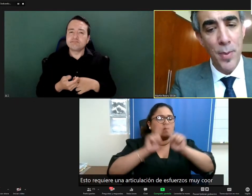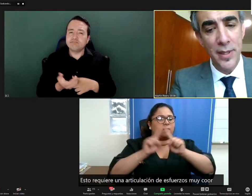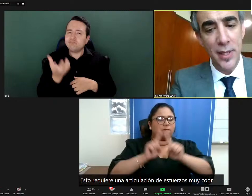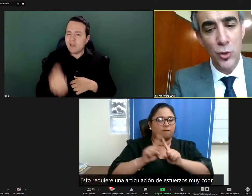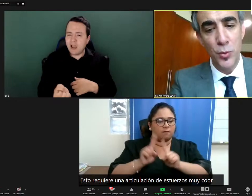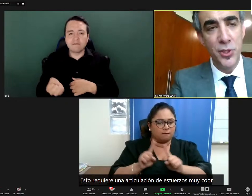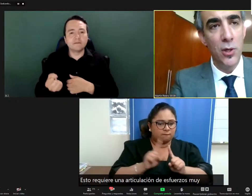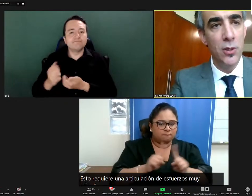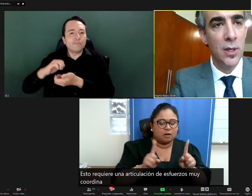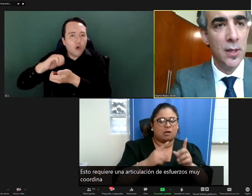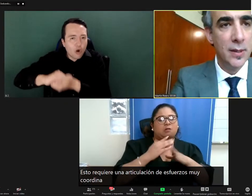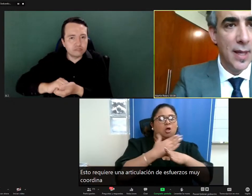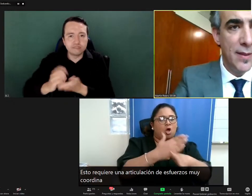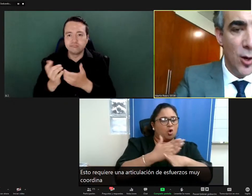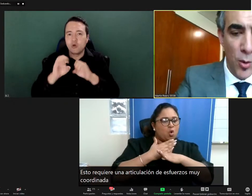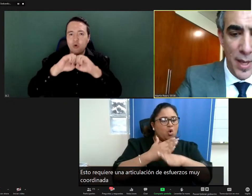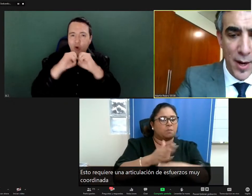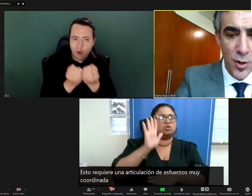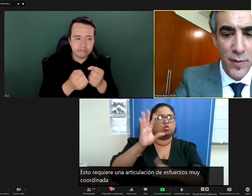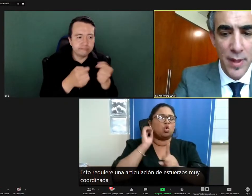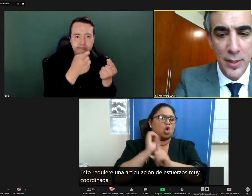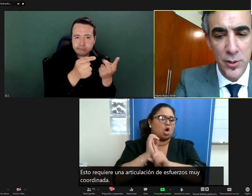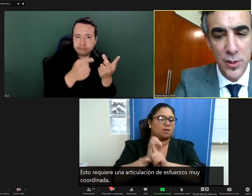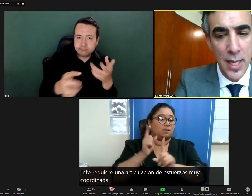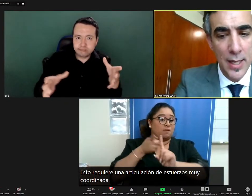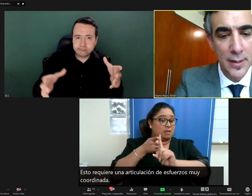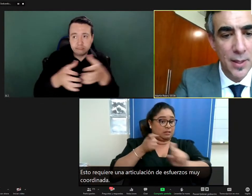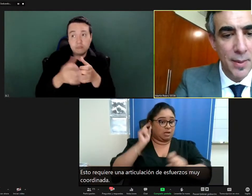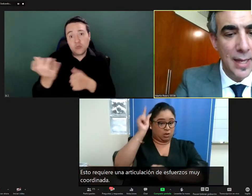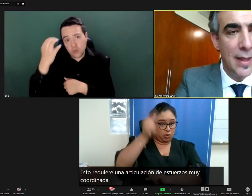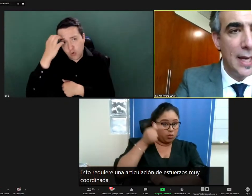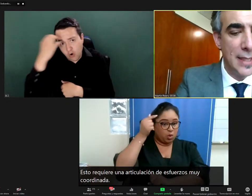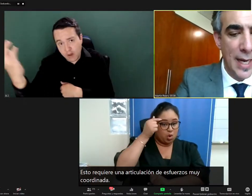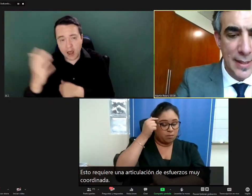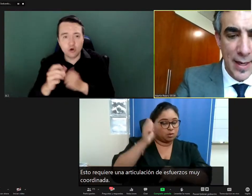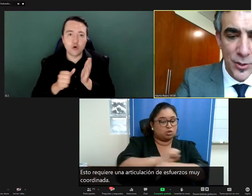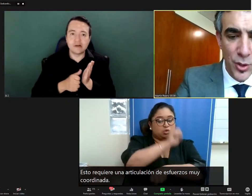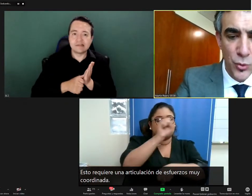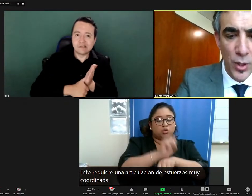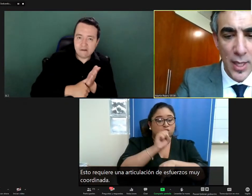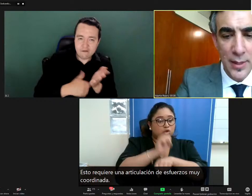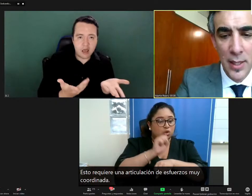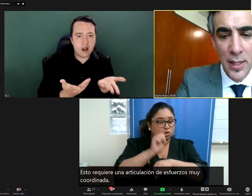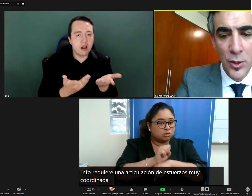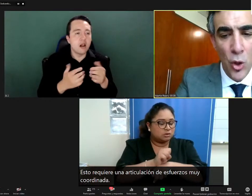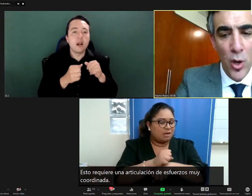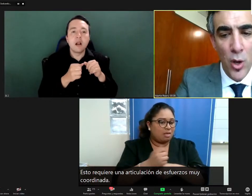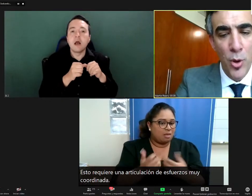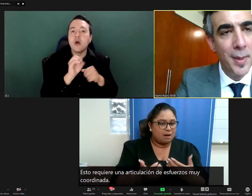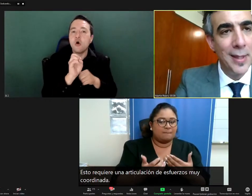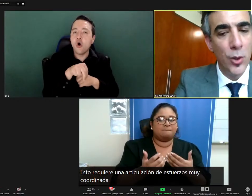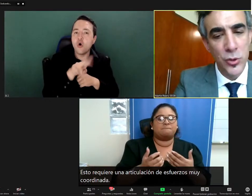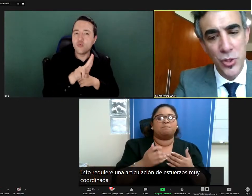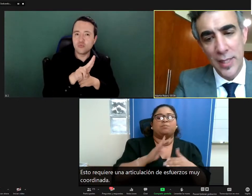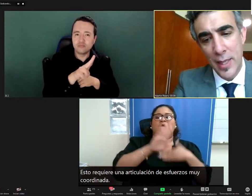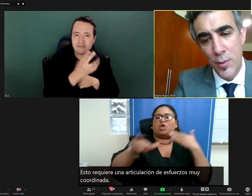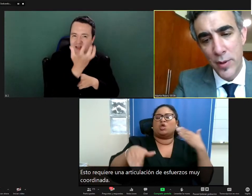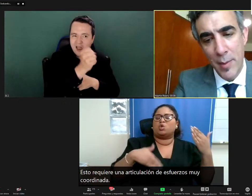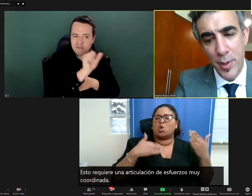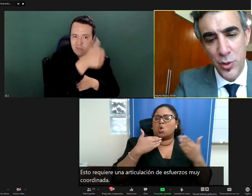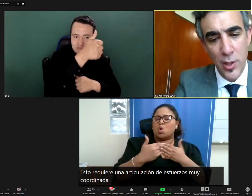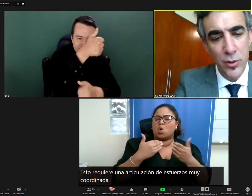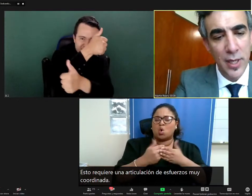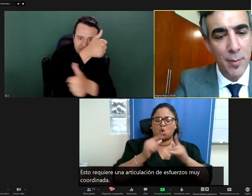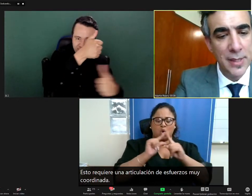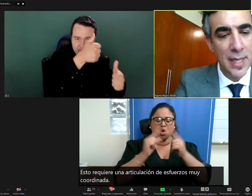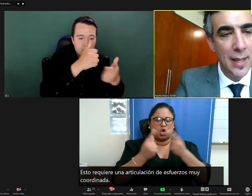the available by made available by the different entities sharing their vision from the different points